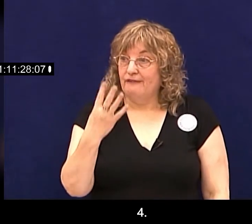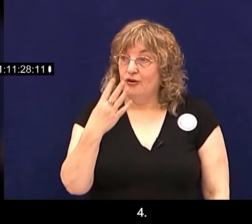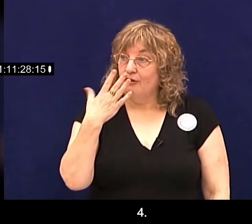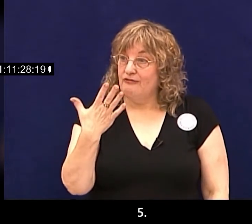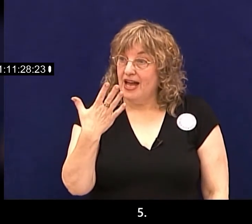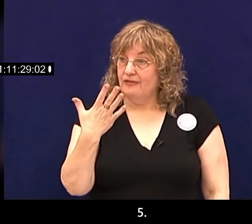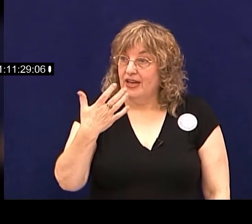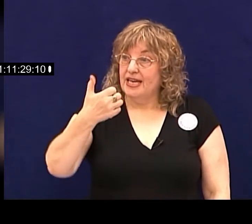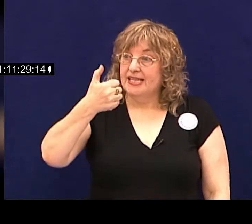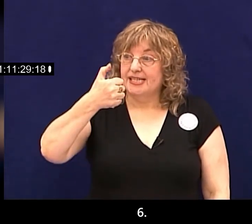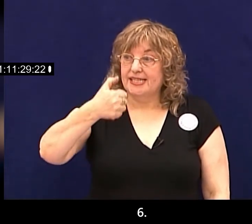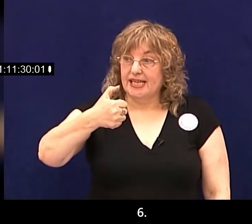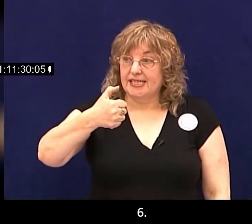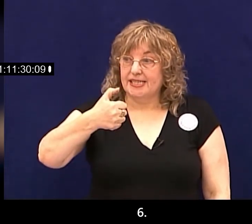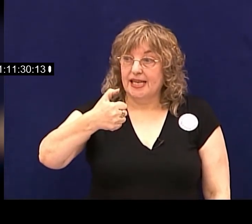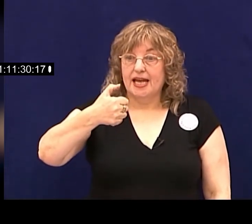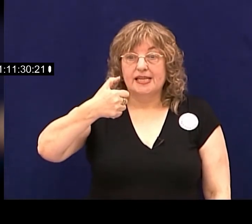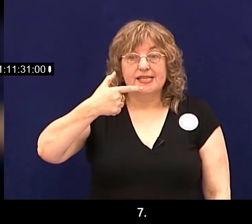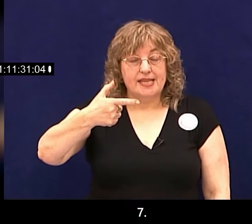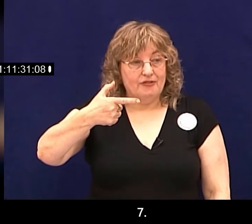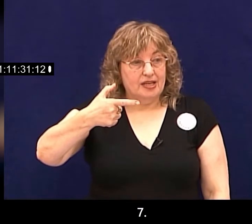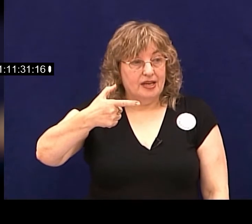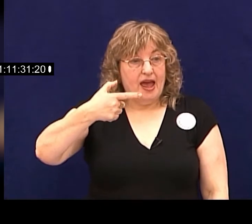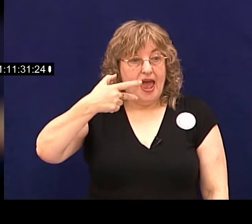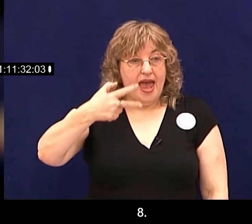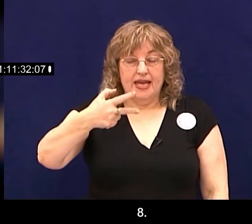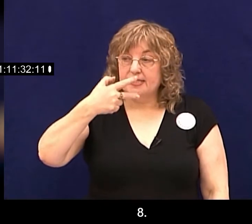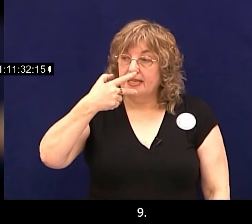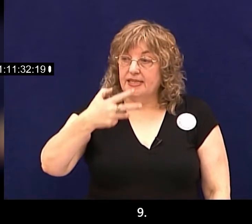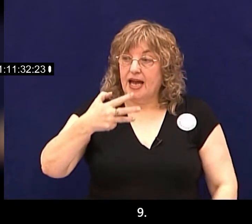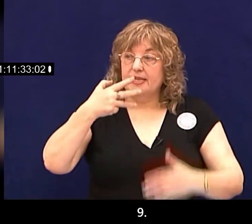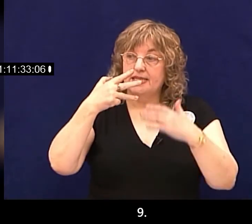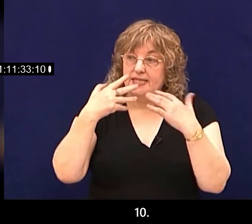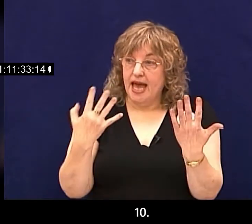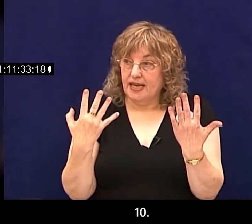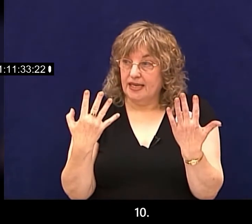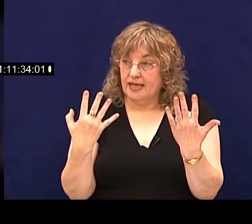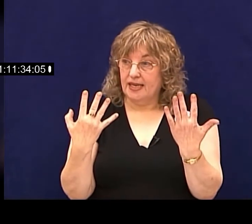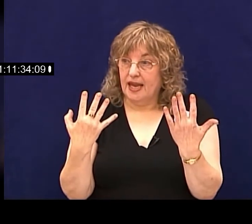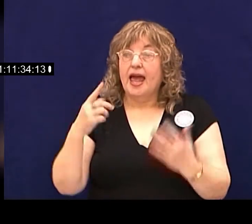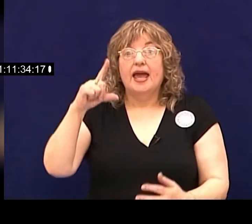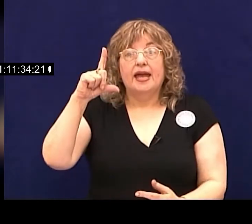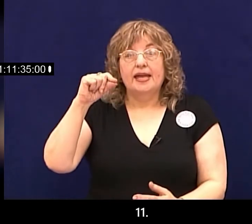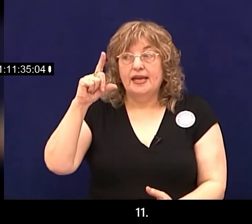4, 5, 6, 7, 8, 9, 10,